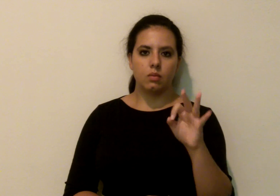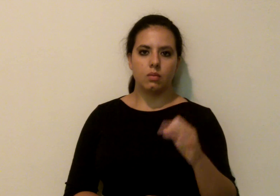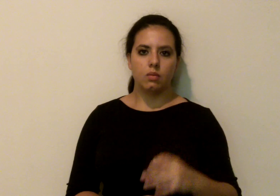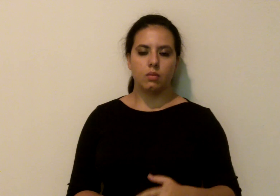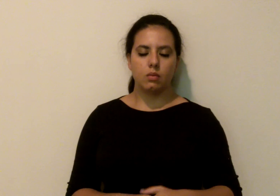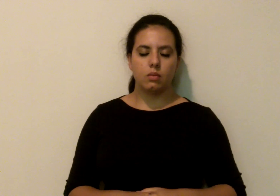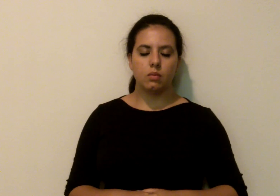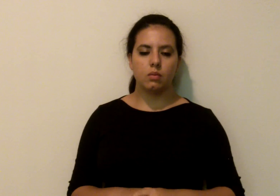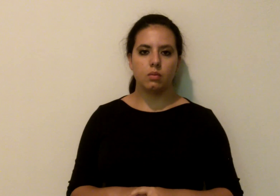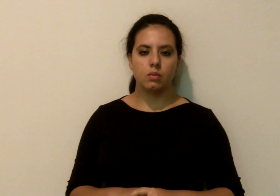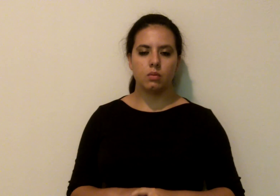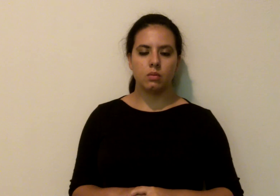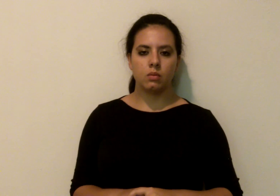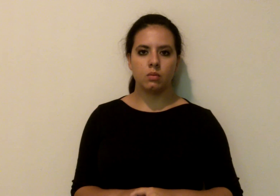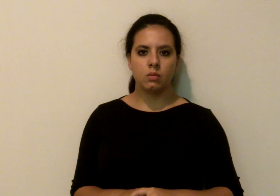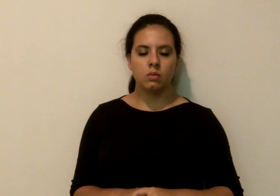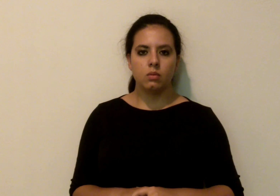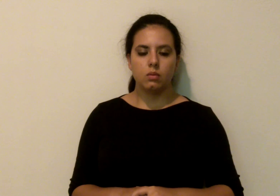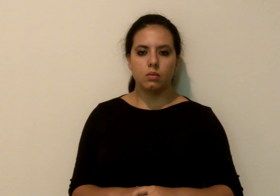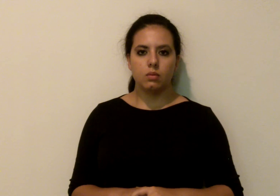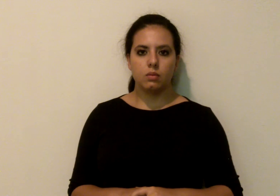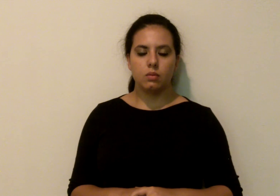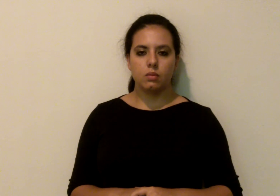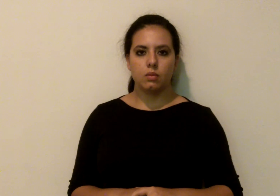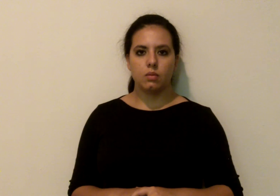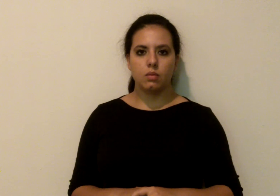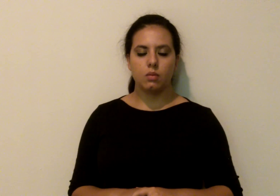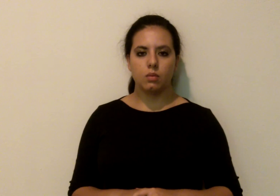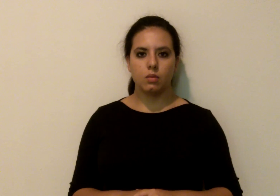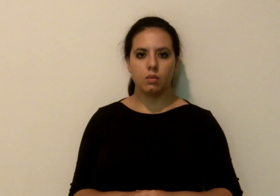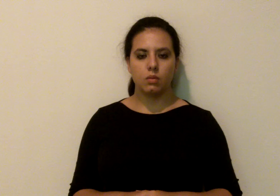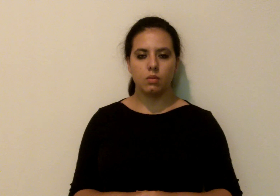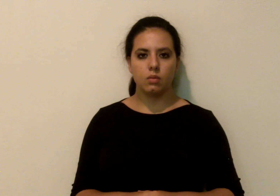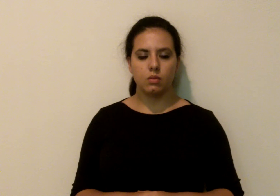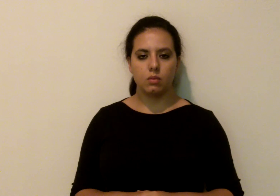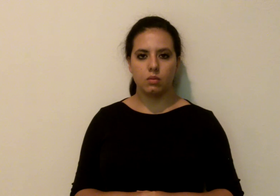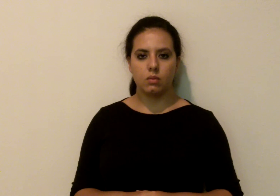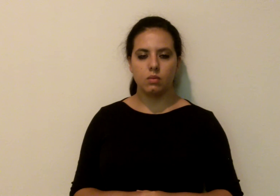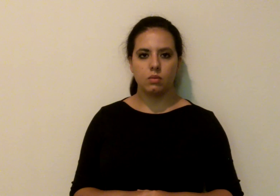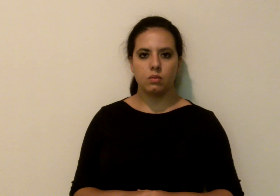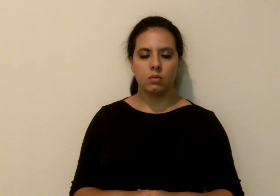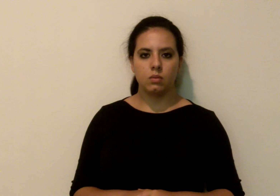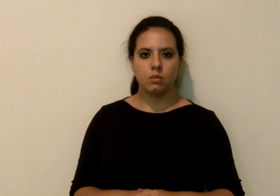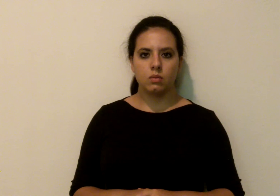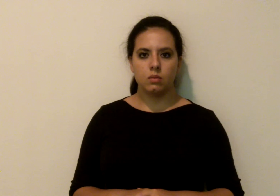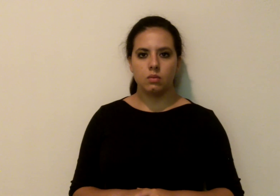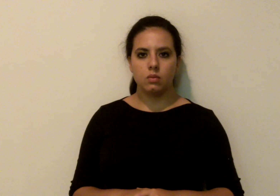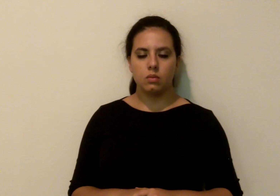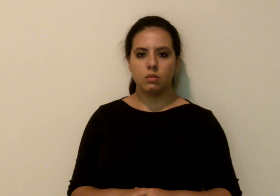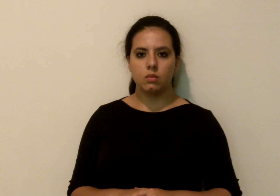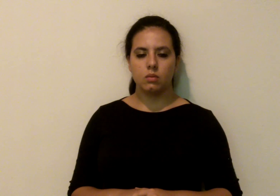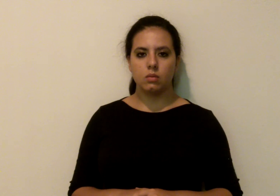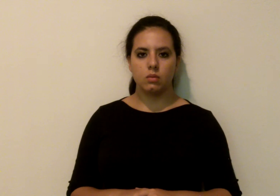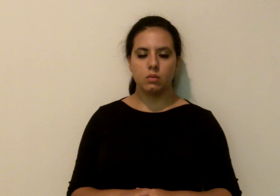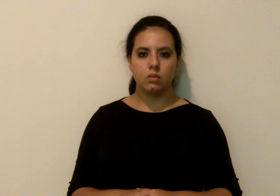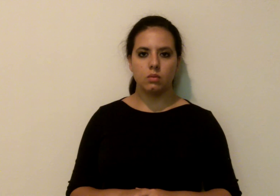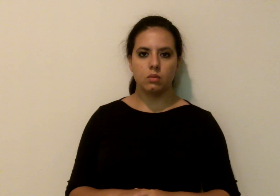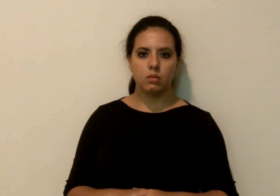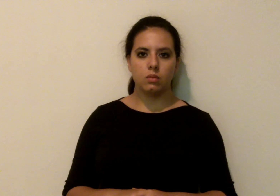are not sure of a number, you guys have the numbers. You have the whole list beforehand. Review that list before you get